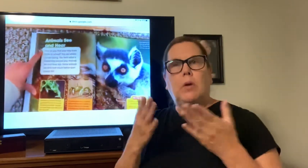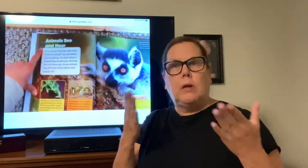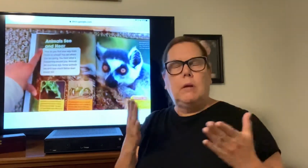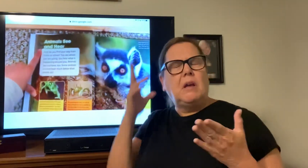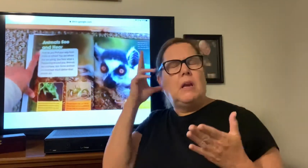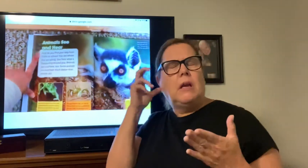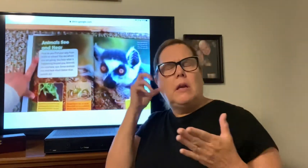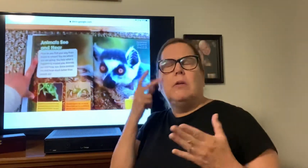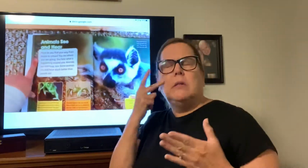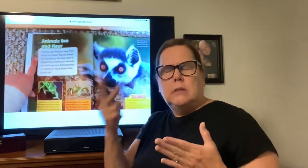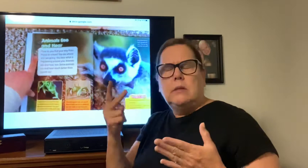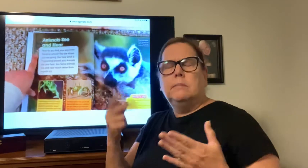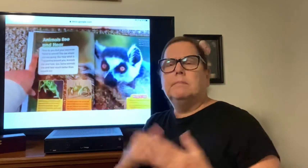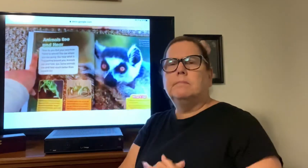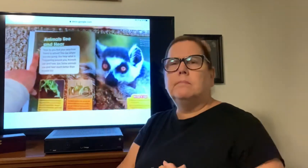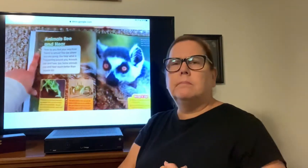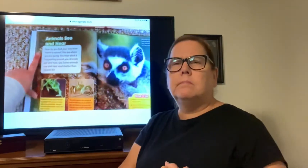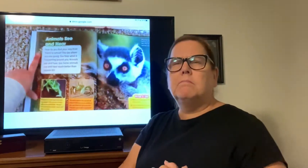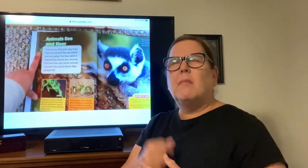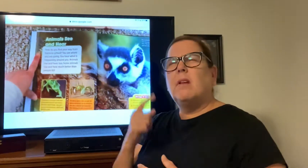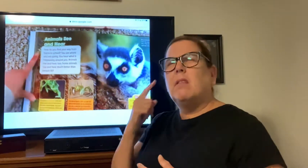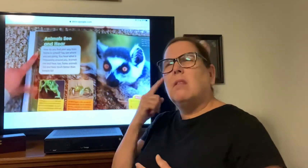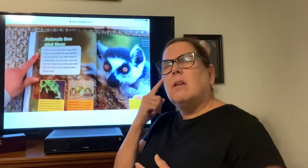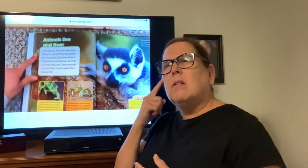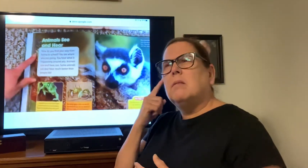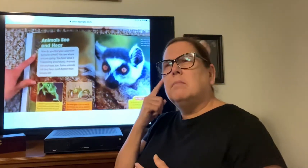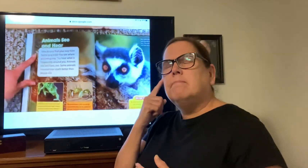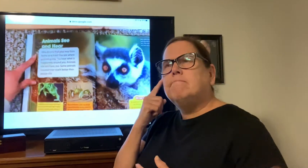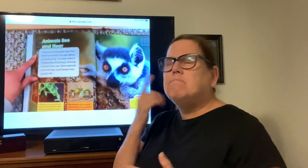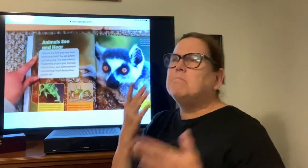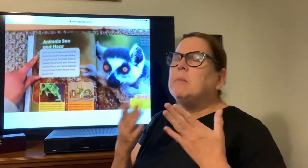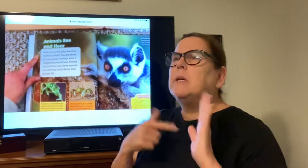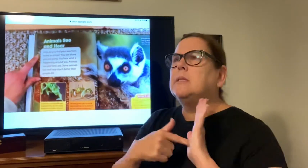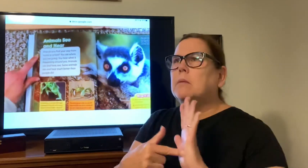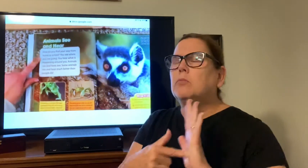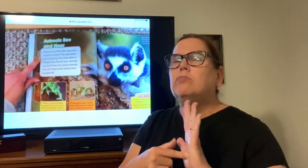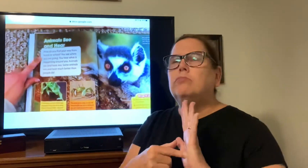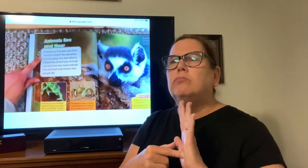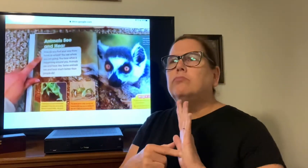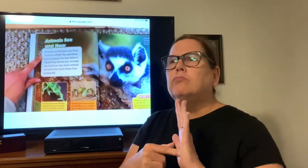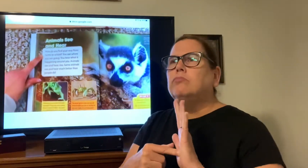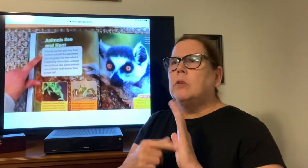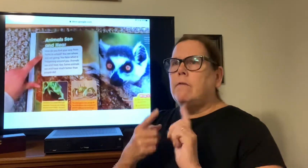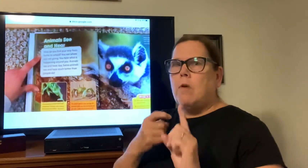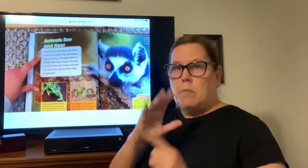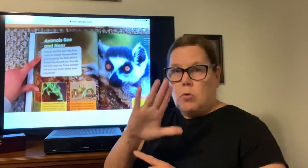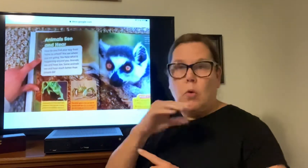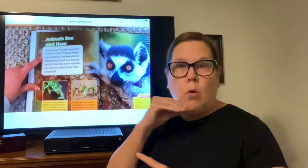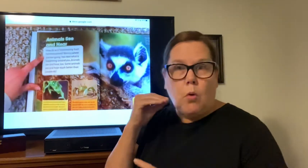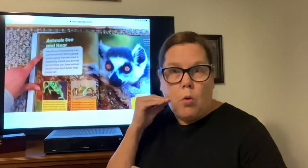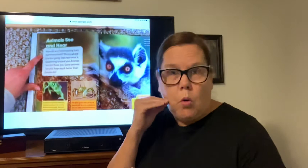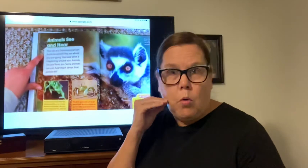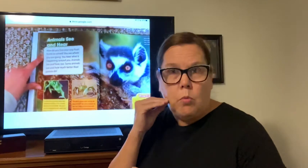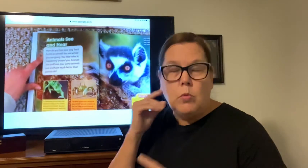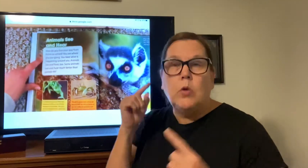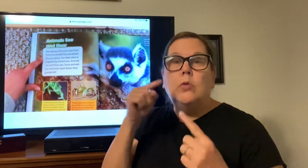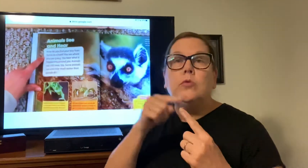see. And if you think about when you're going someplace, maybe it's from your house to the school or home, and you're on the bus or in your